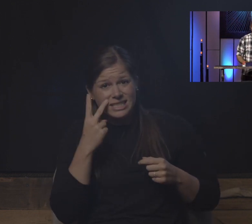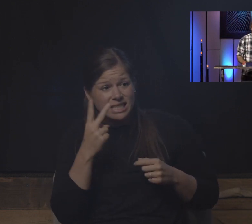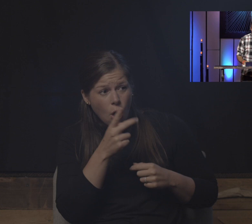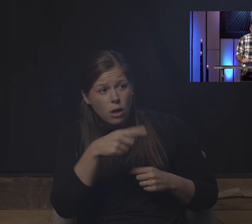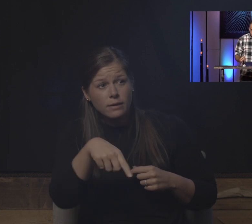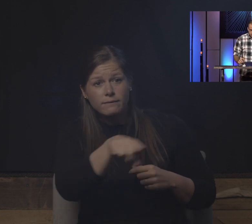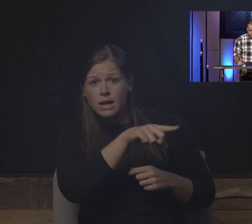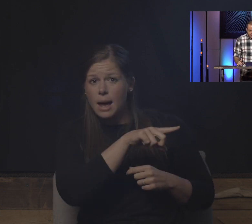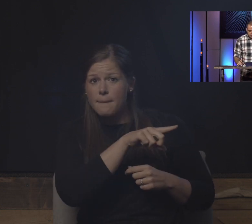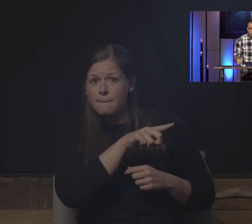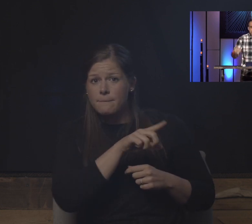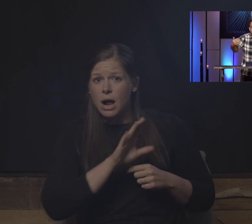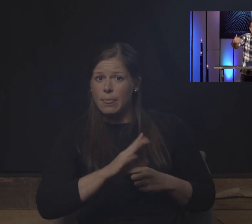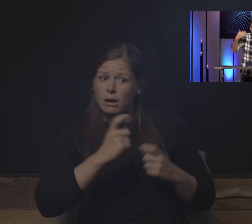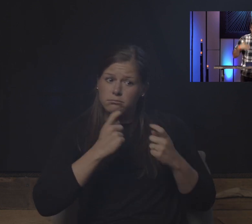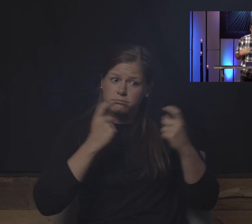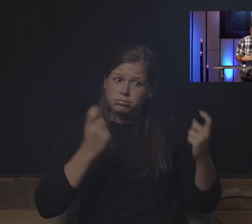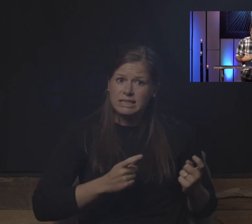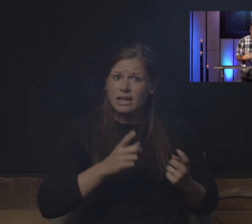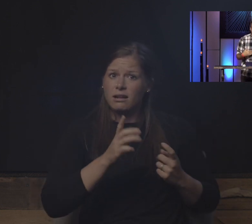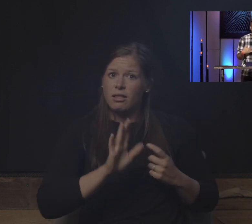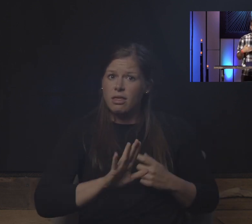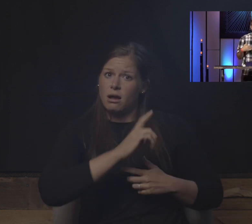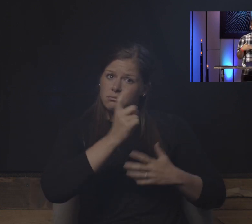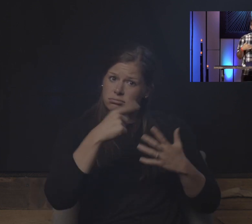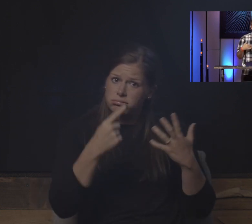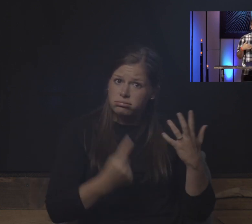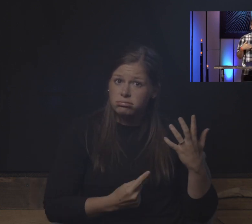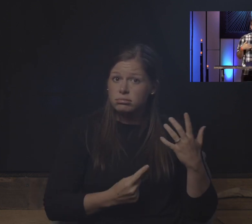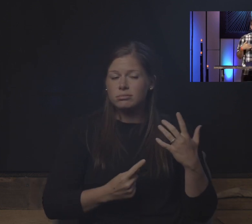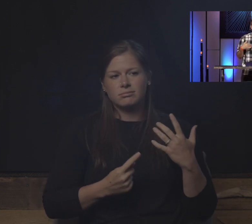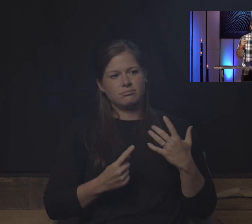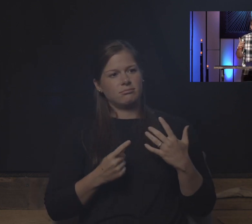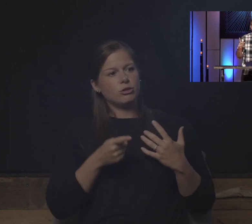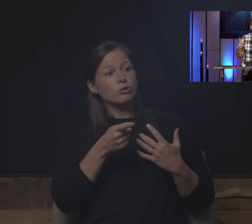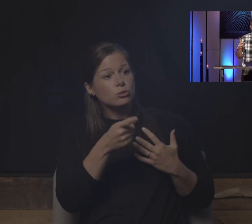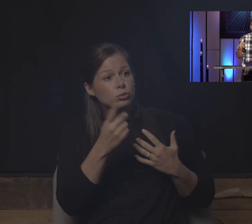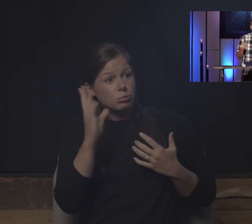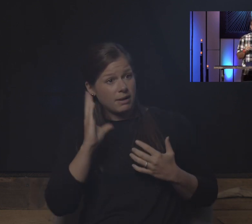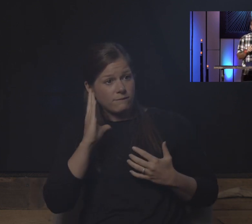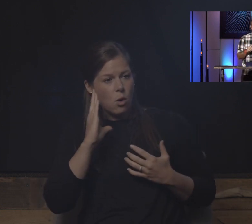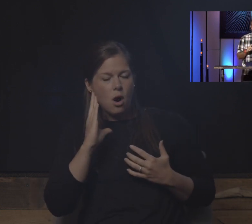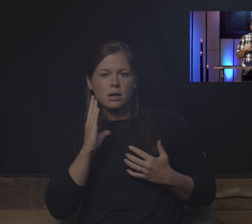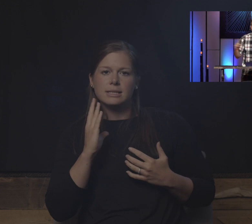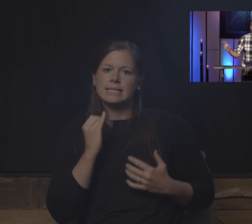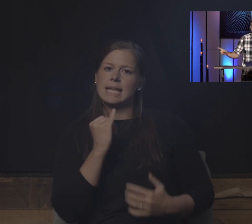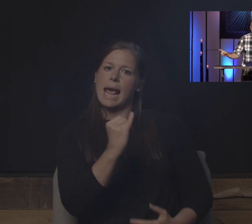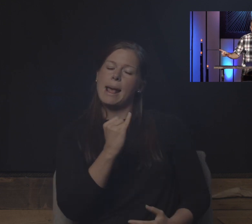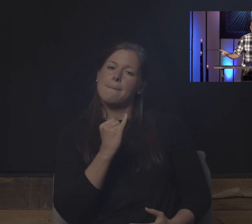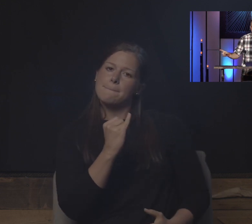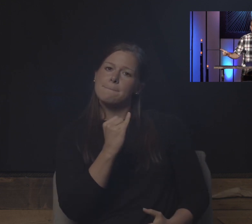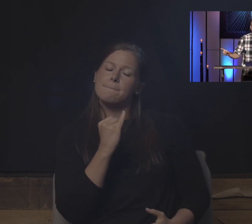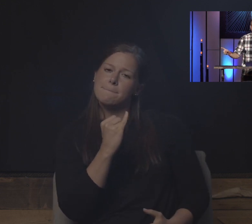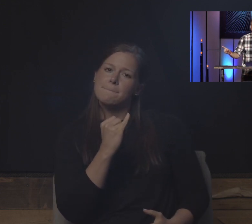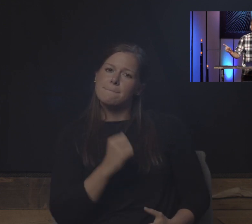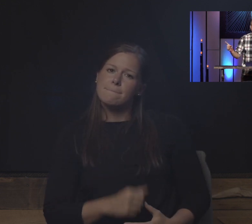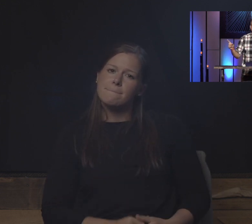people over there, not just the non-Christians, we just like them. But not